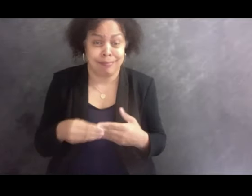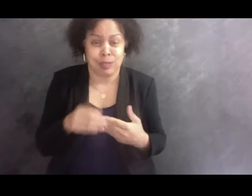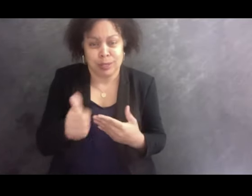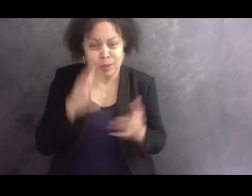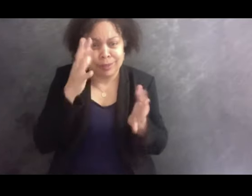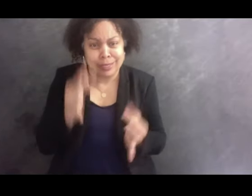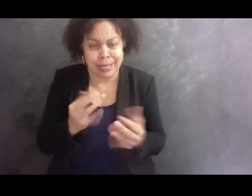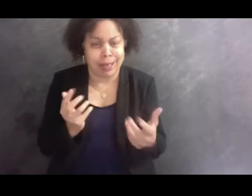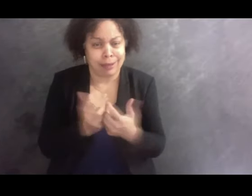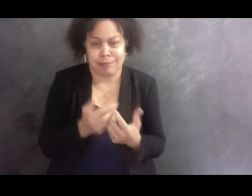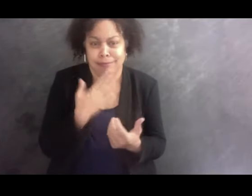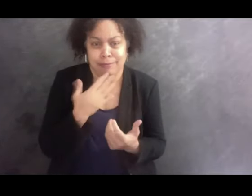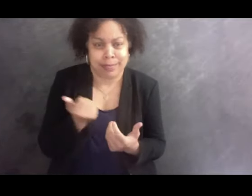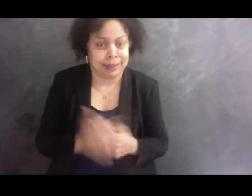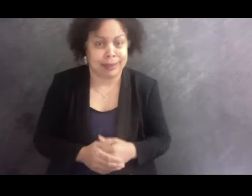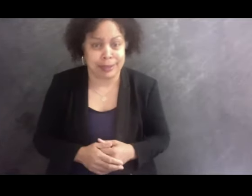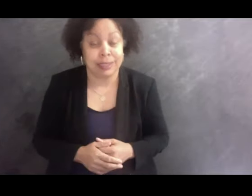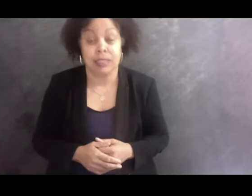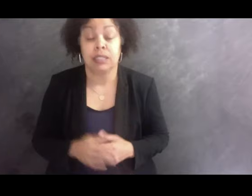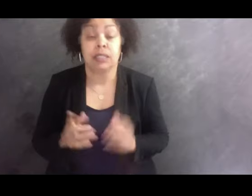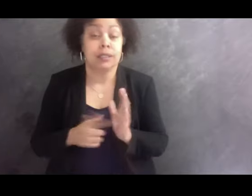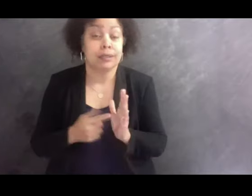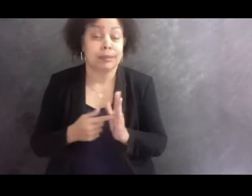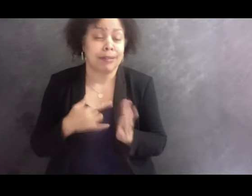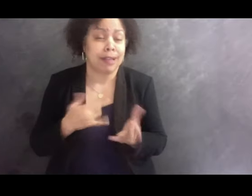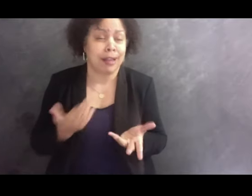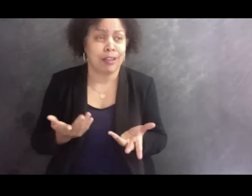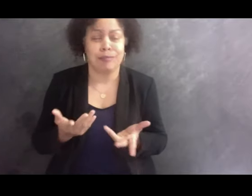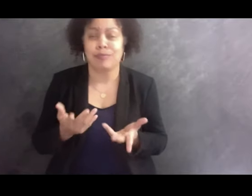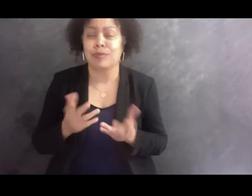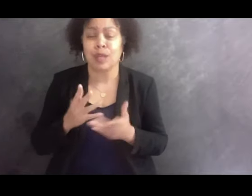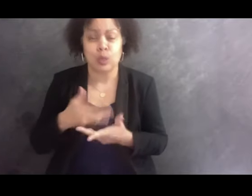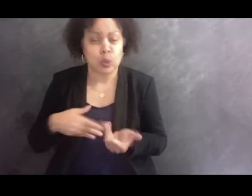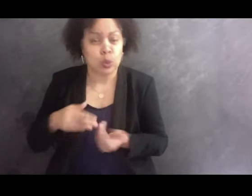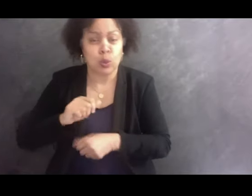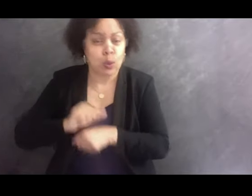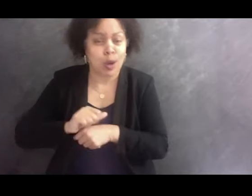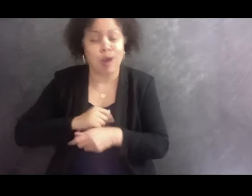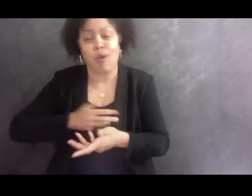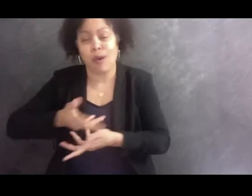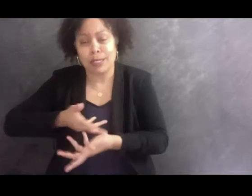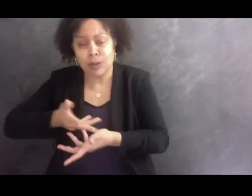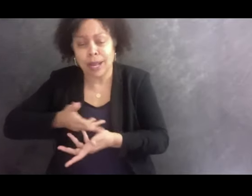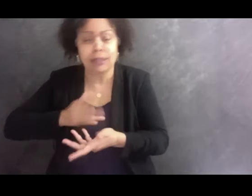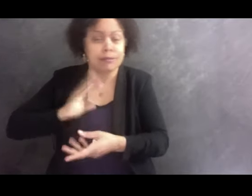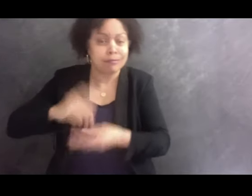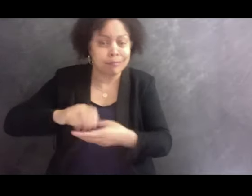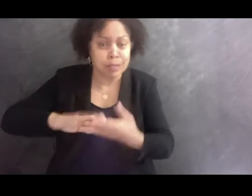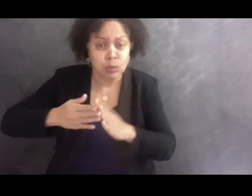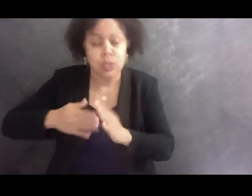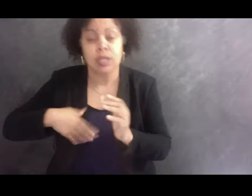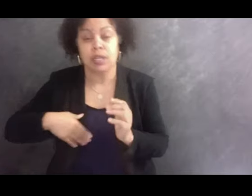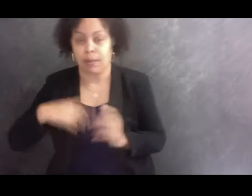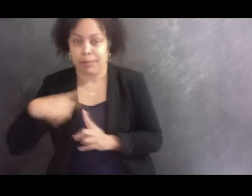your project. A socially, you know, engaged work or an interactive social practice project that has literature components